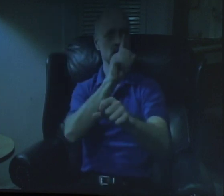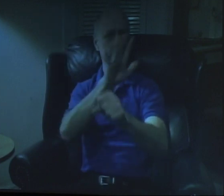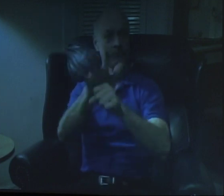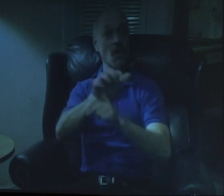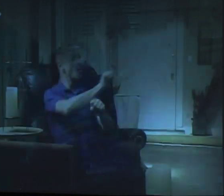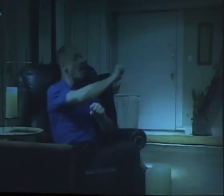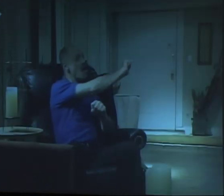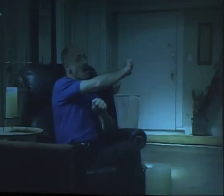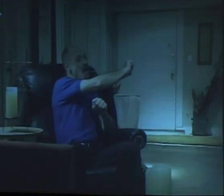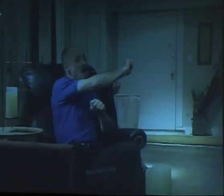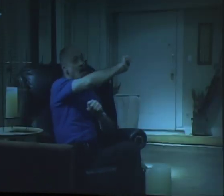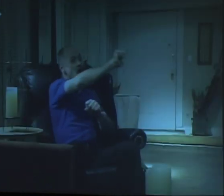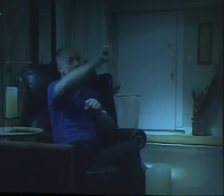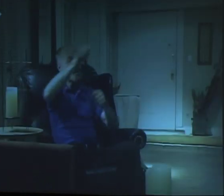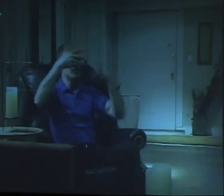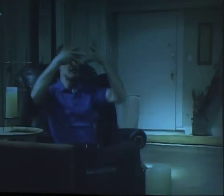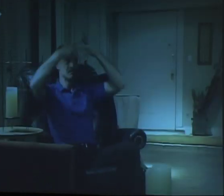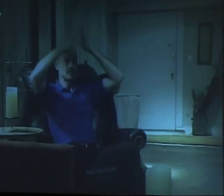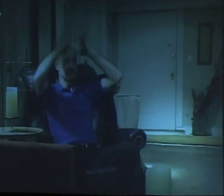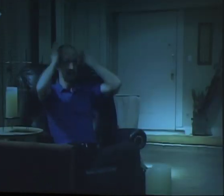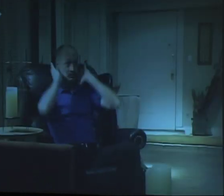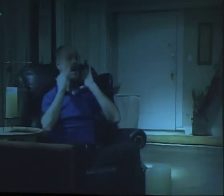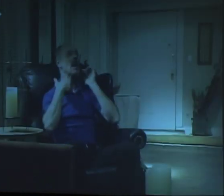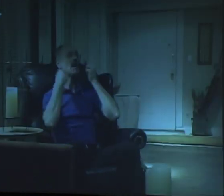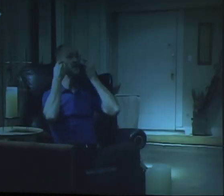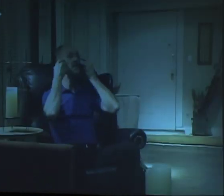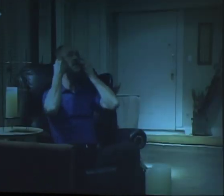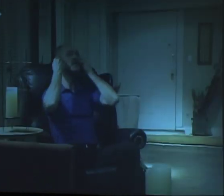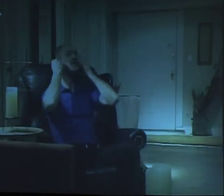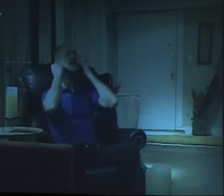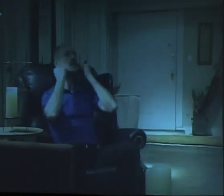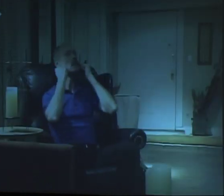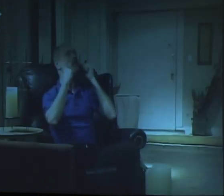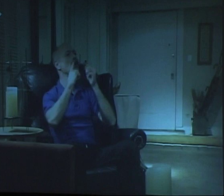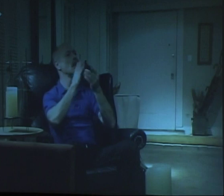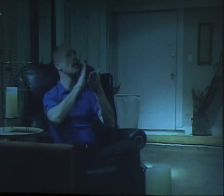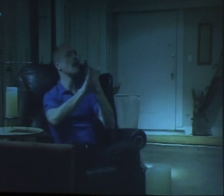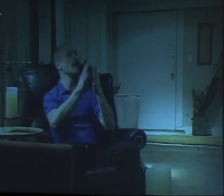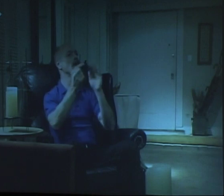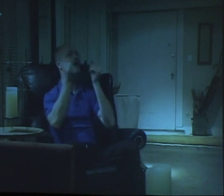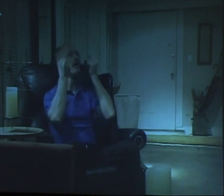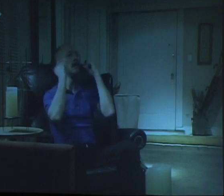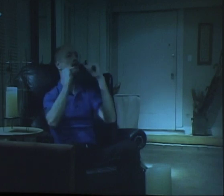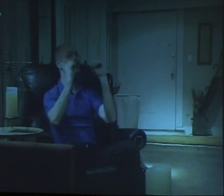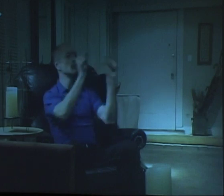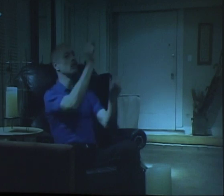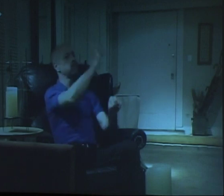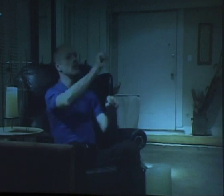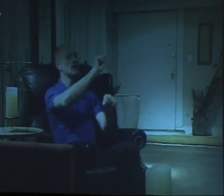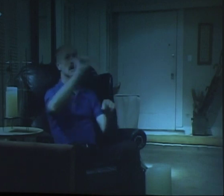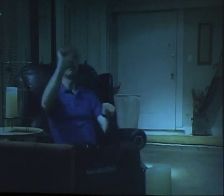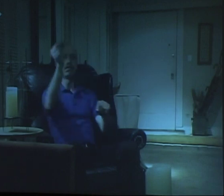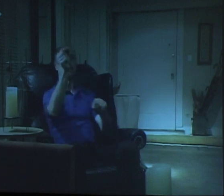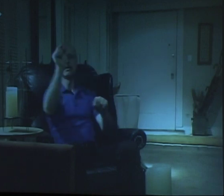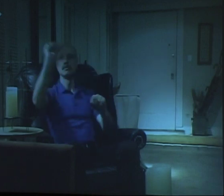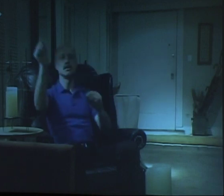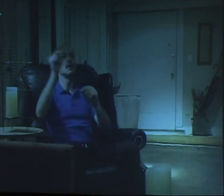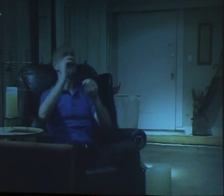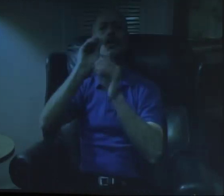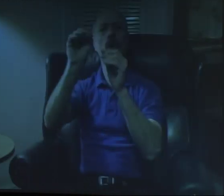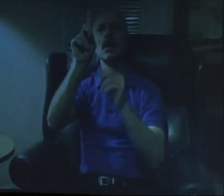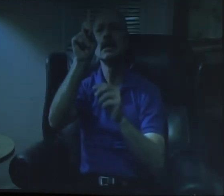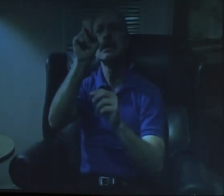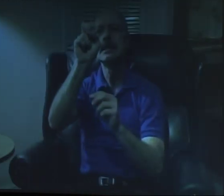in with the rest of the mural. And as I looked at all of the Egyptians, all that I had drawn, all of them had